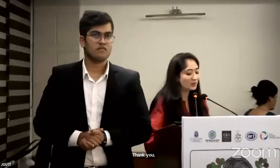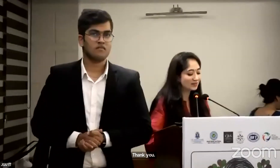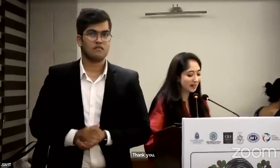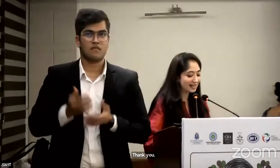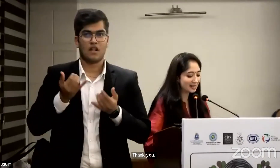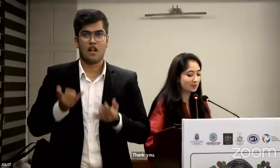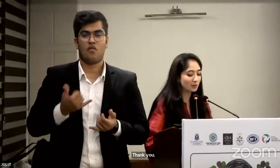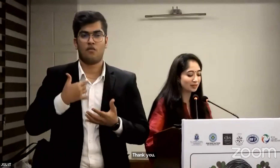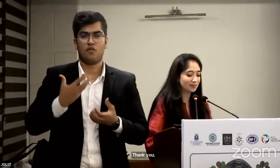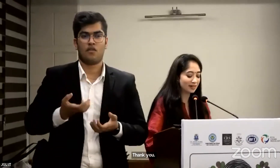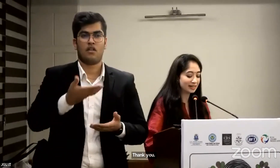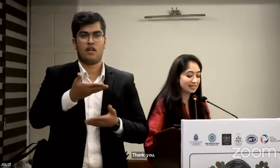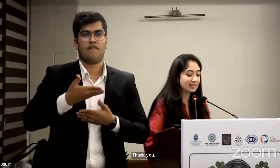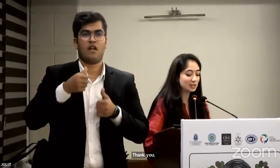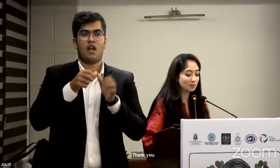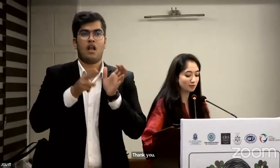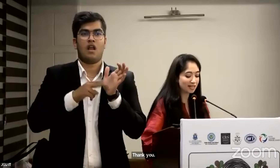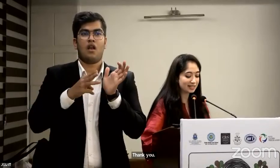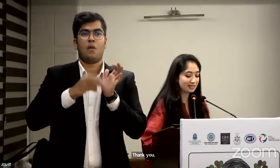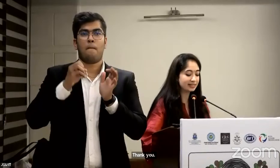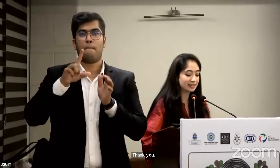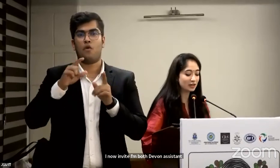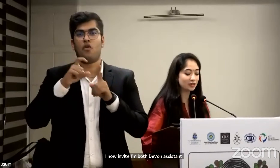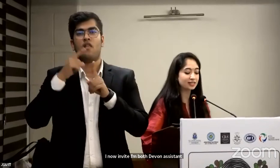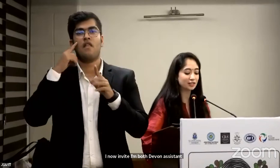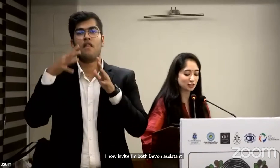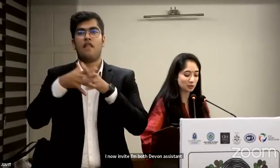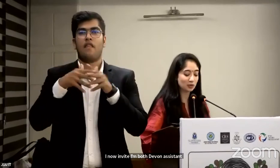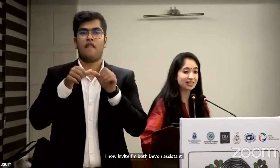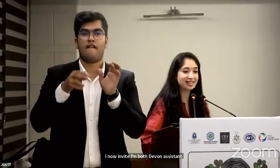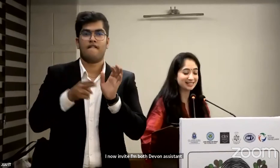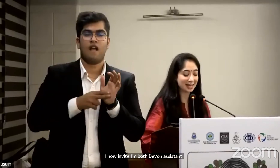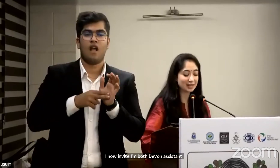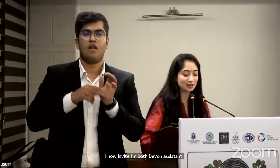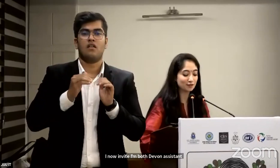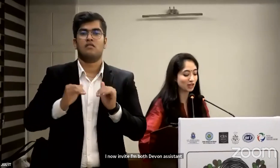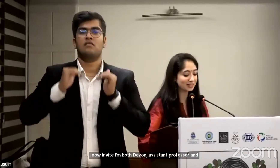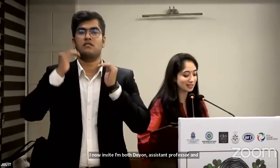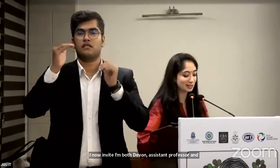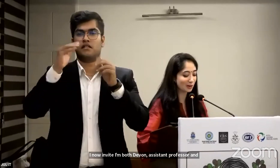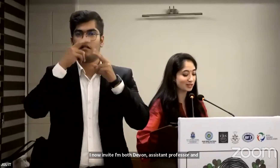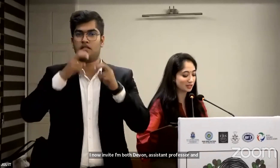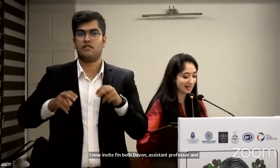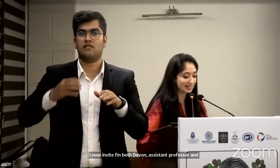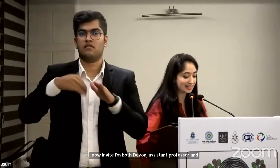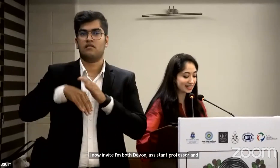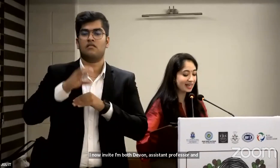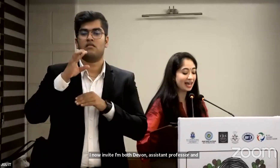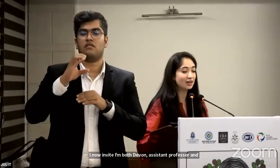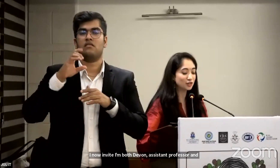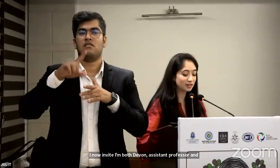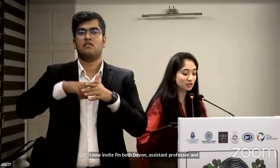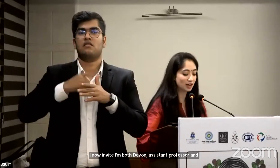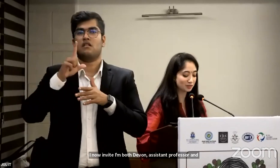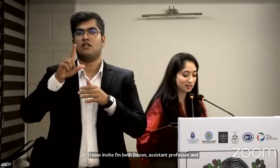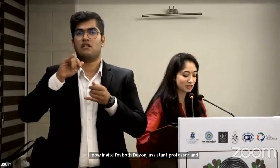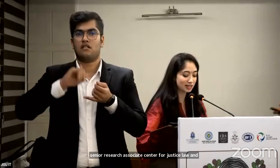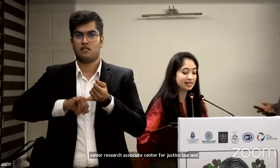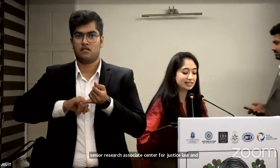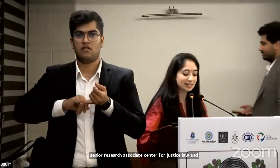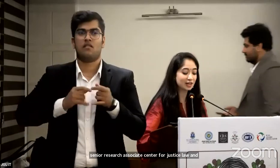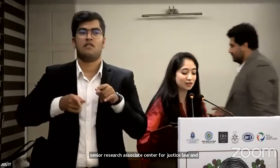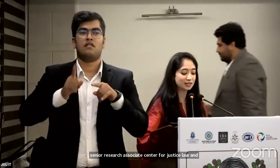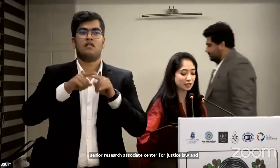I now invite Anmol Diwan, Assistant Professor and Senior Research Associate, Center for Justice, Law and Society, and Ridish